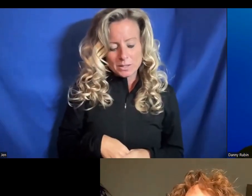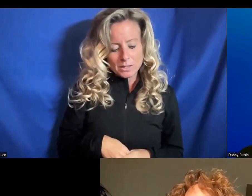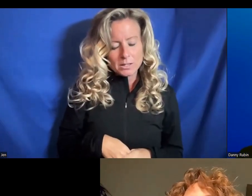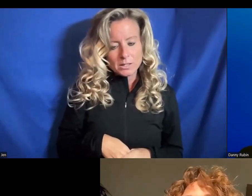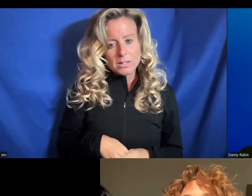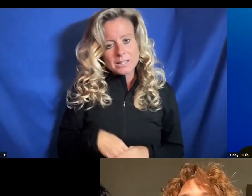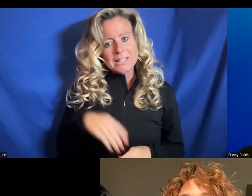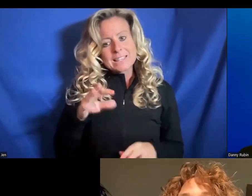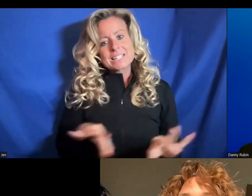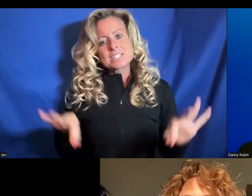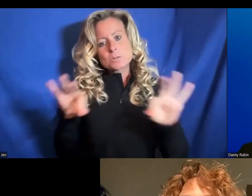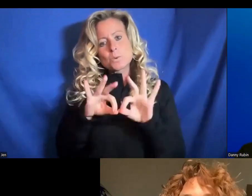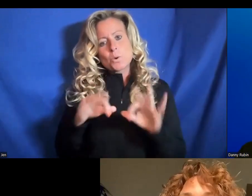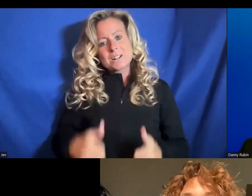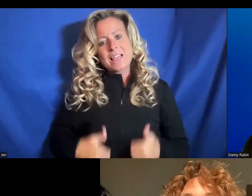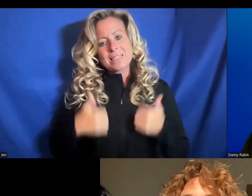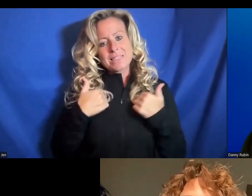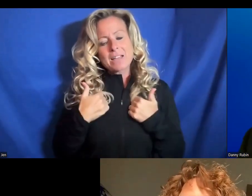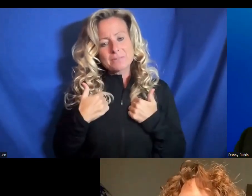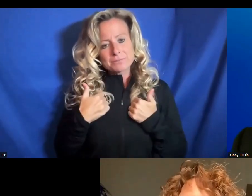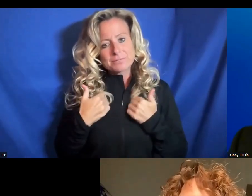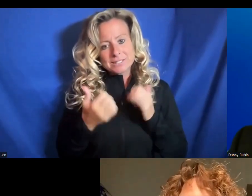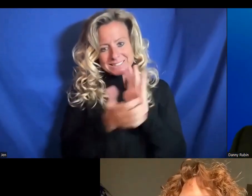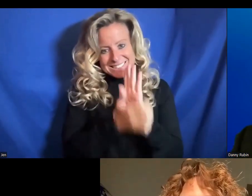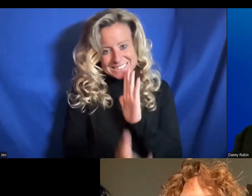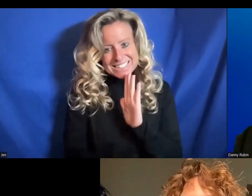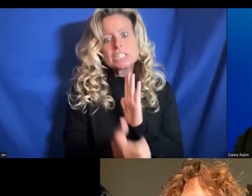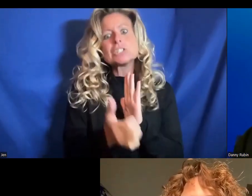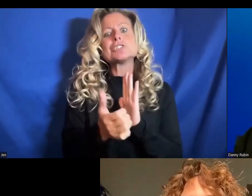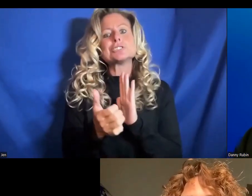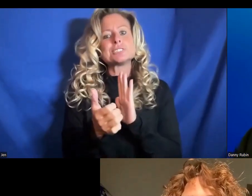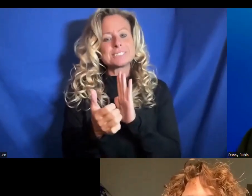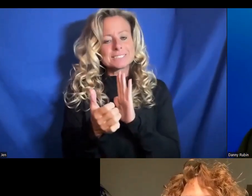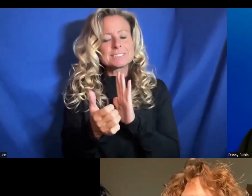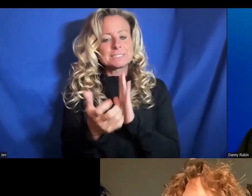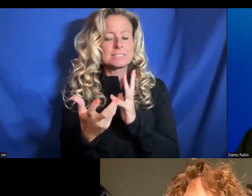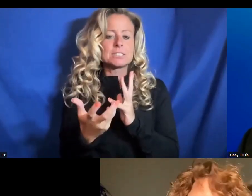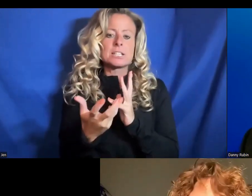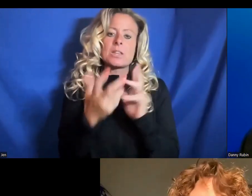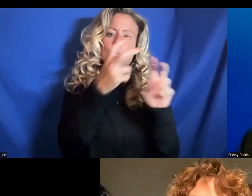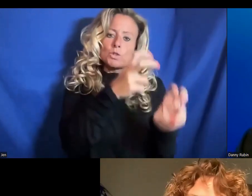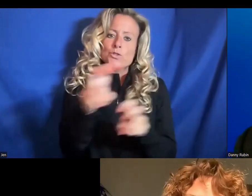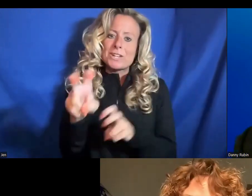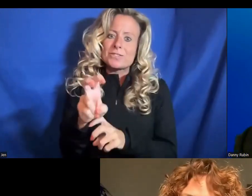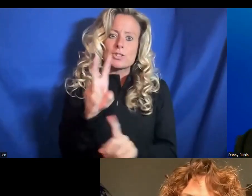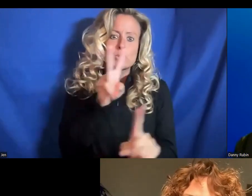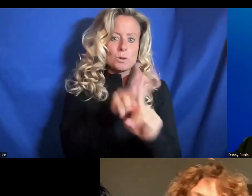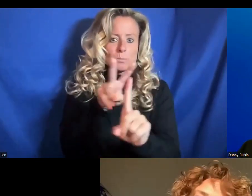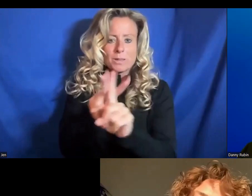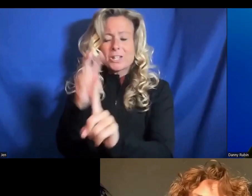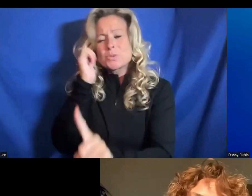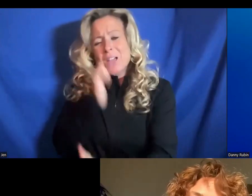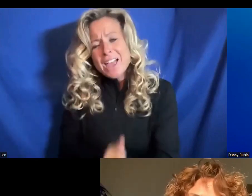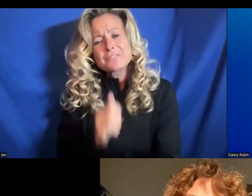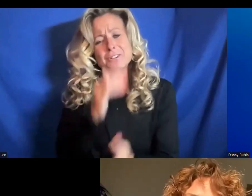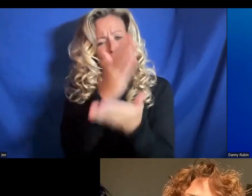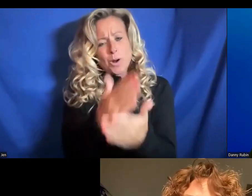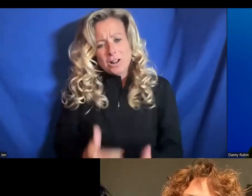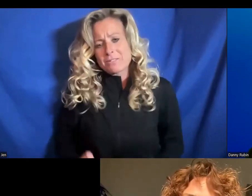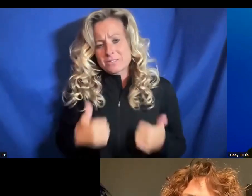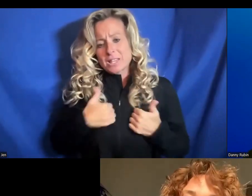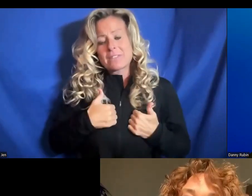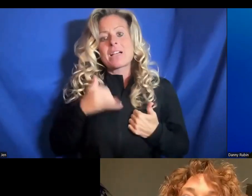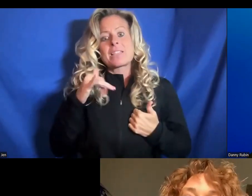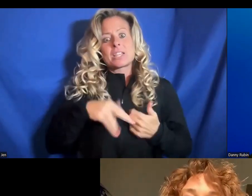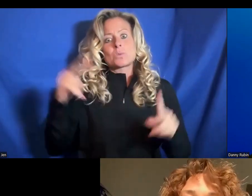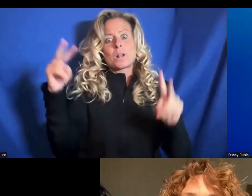these important life morals and skills that will transfer into every aspect of your life. That's what I look for. Wow.